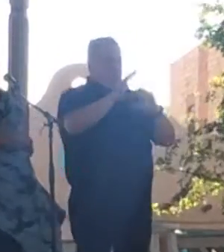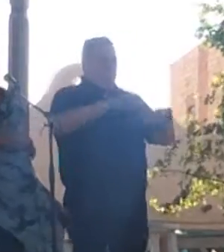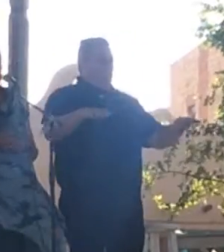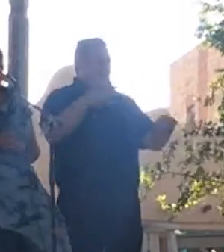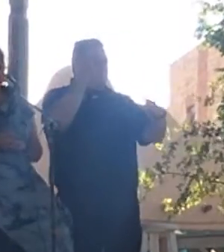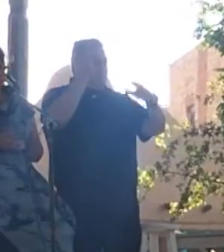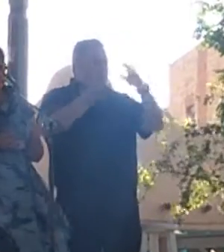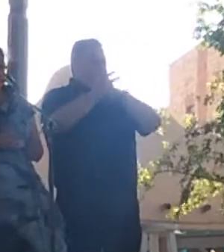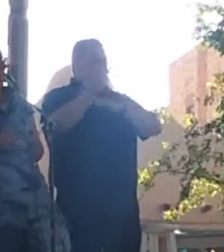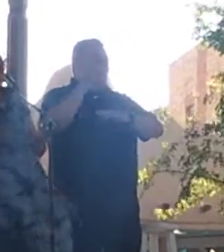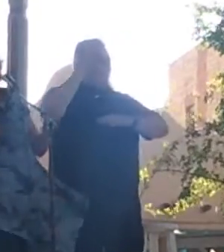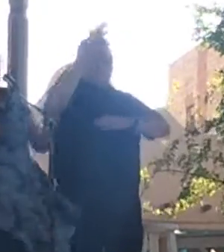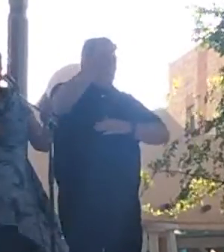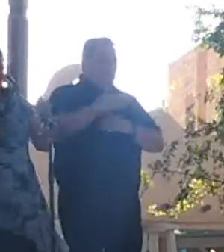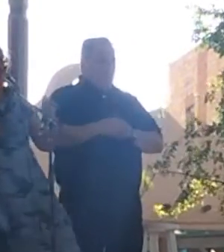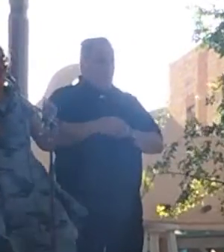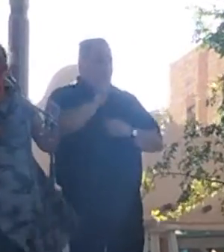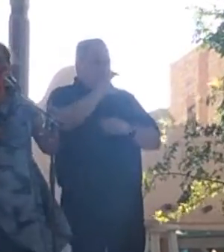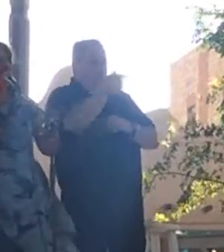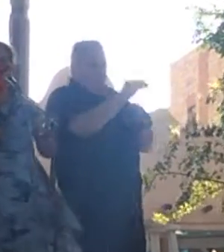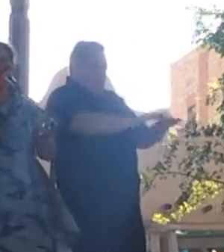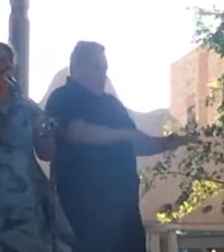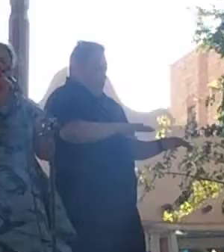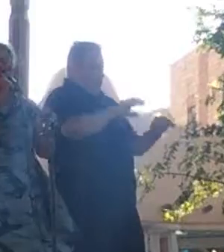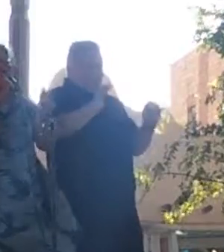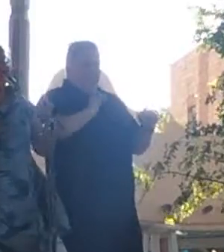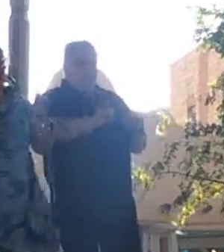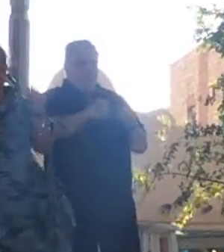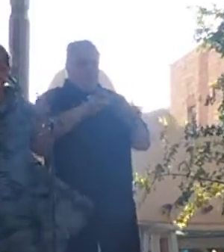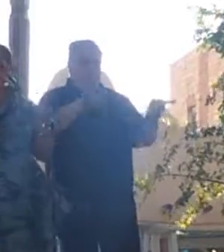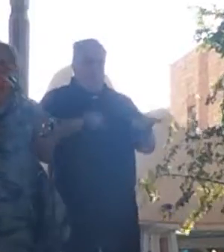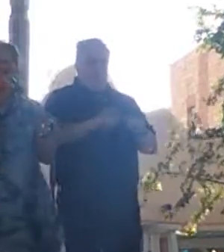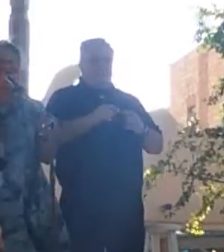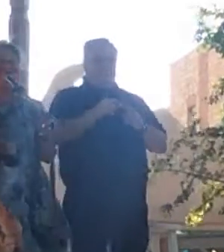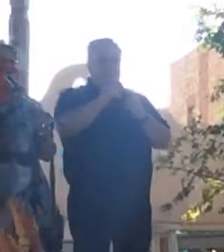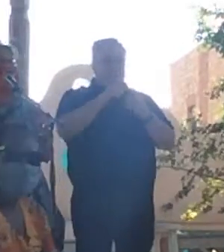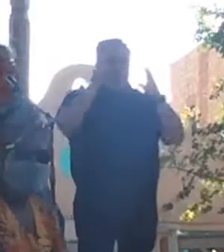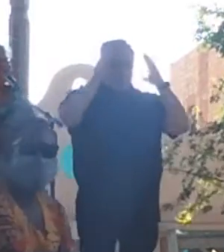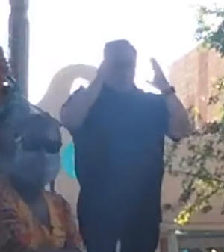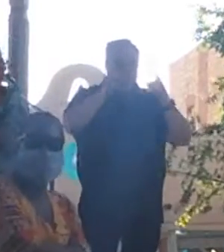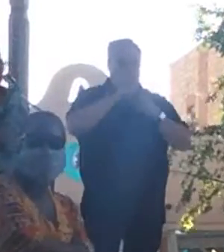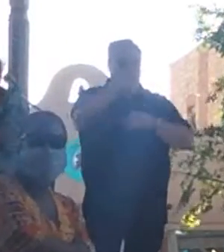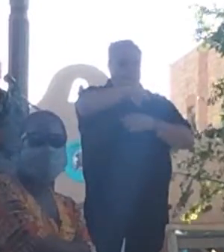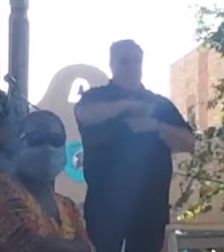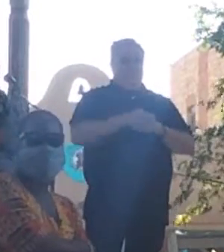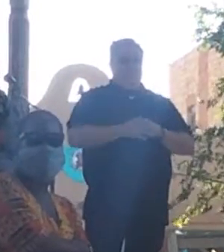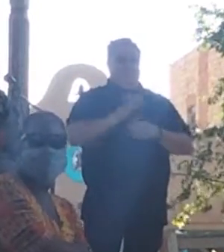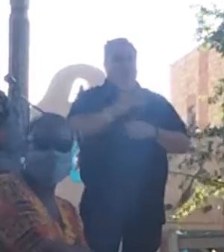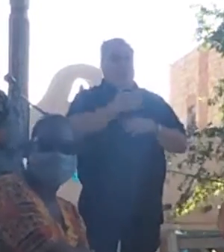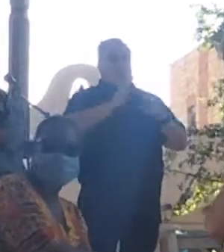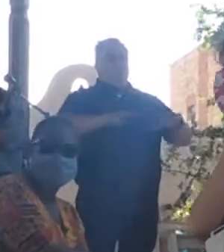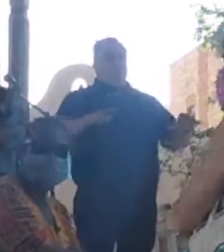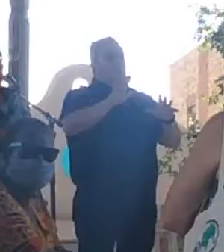are the future, and it's not just the children in our own backyard, though we've got to pay special attention to them. It's our